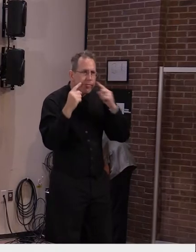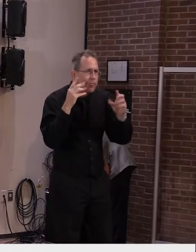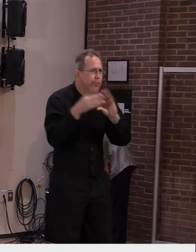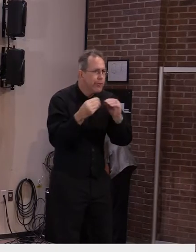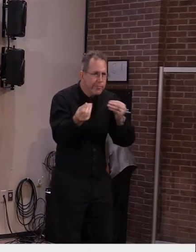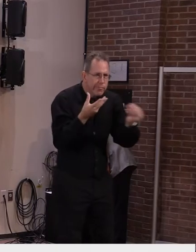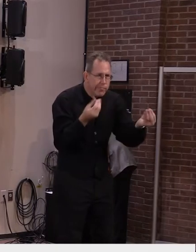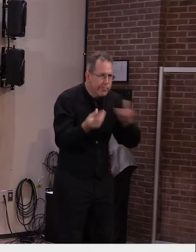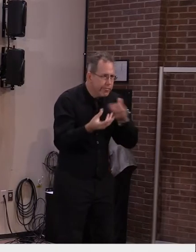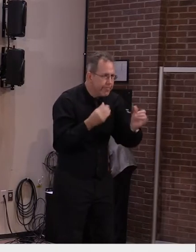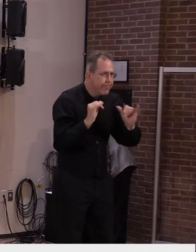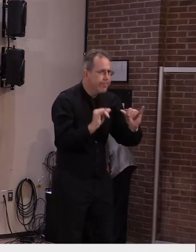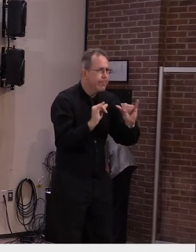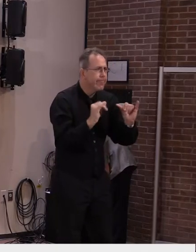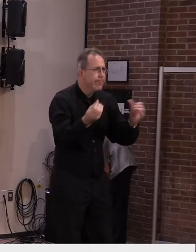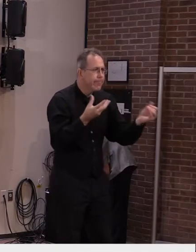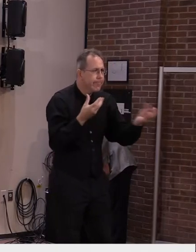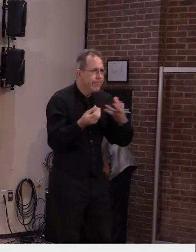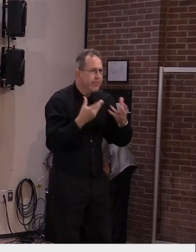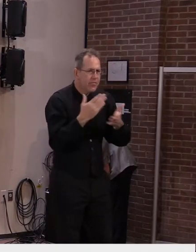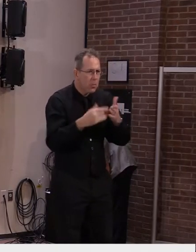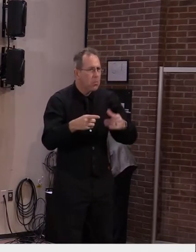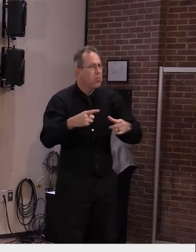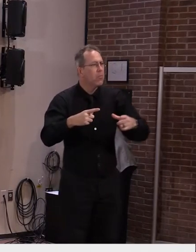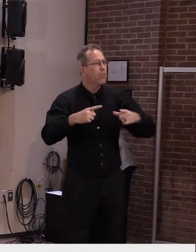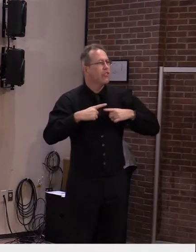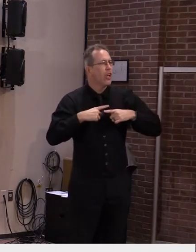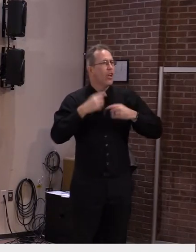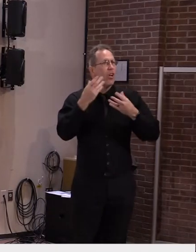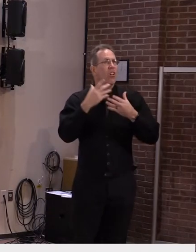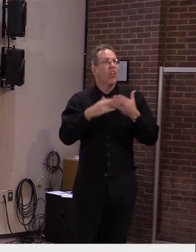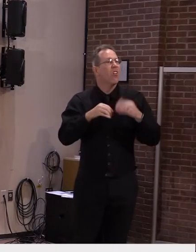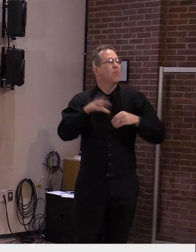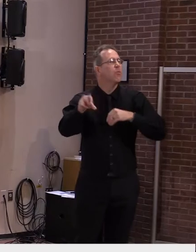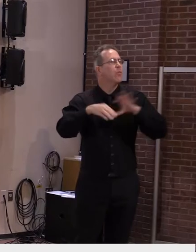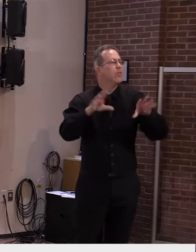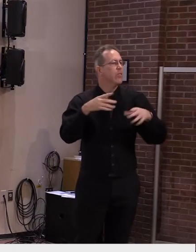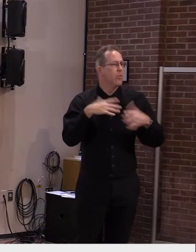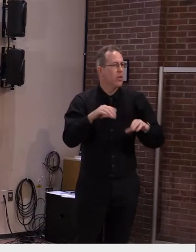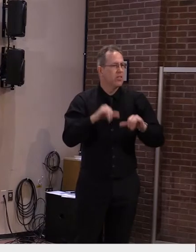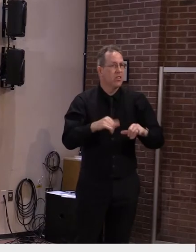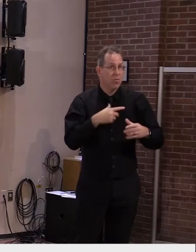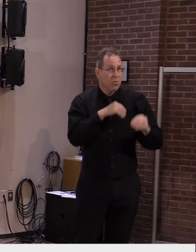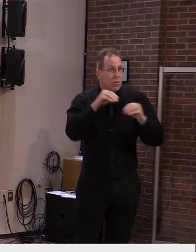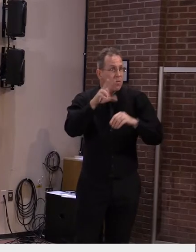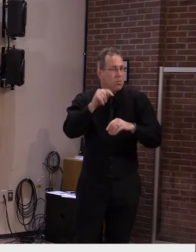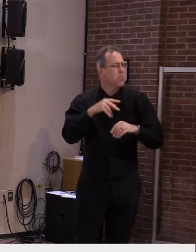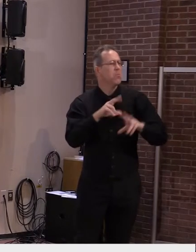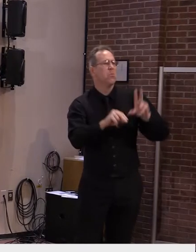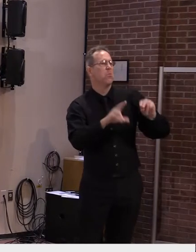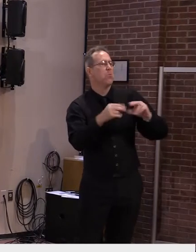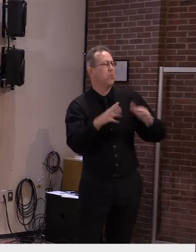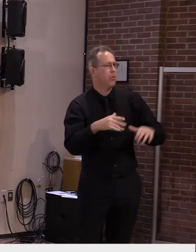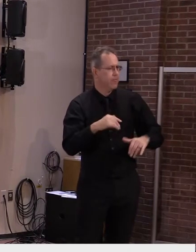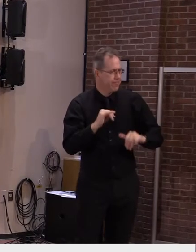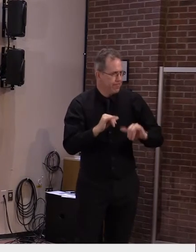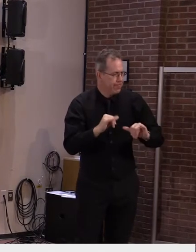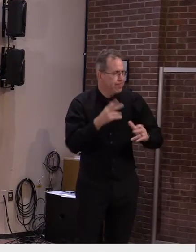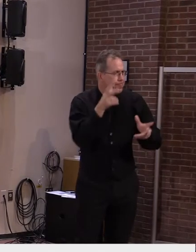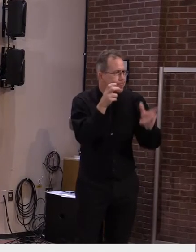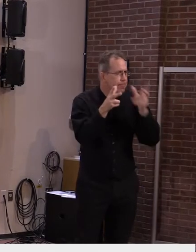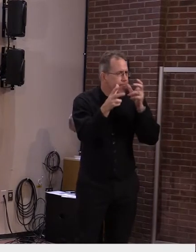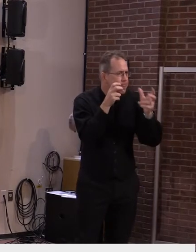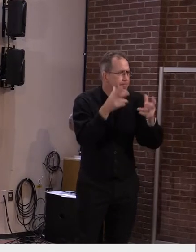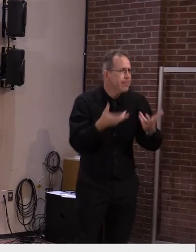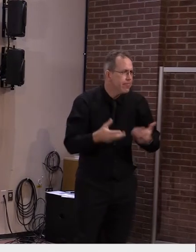yourself, they pay attention to that. They watch that. And if there's a tax where it's, you know, a